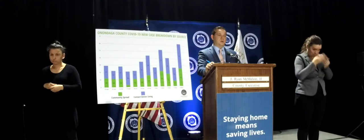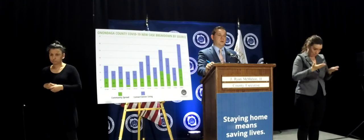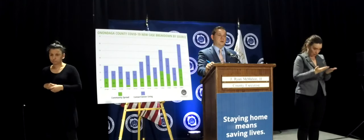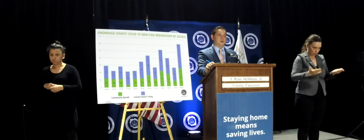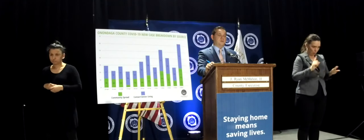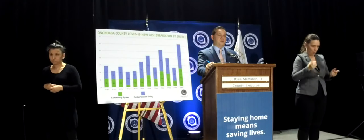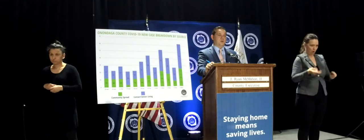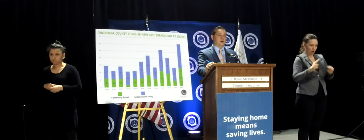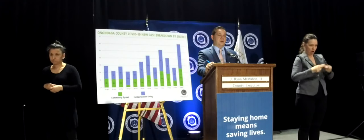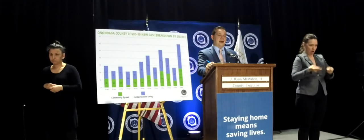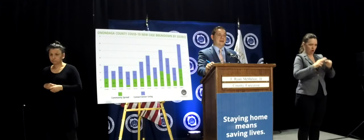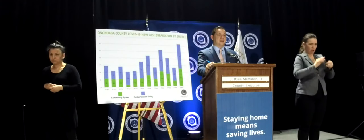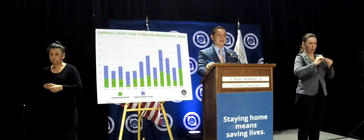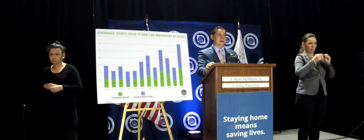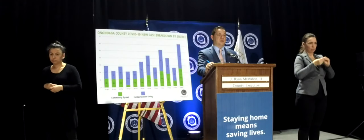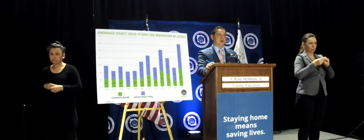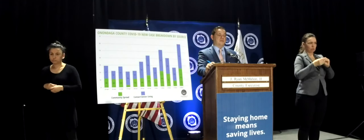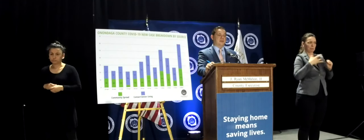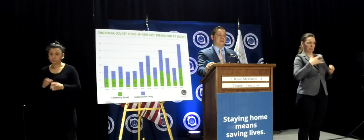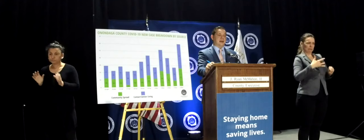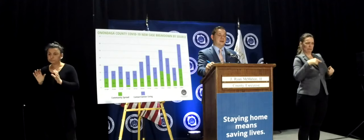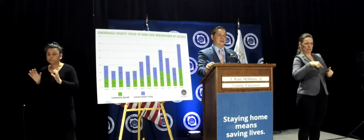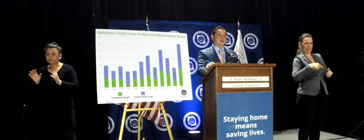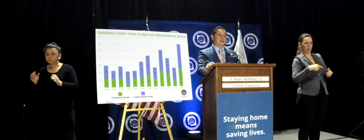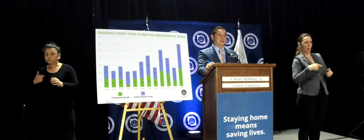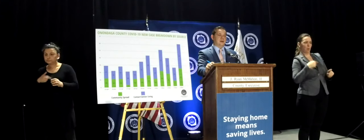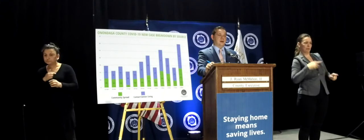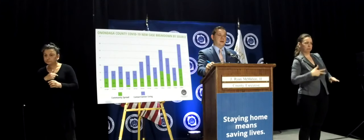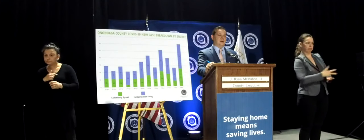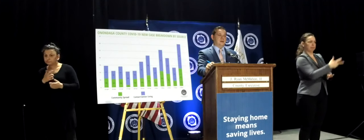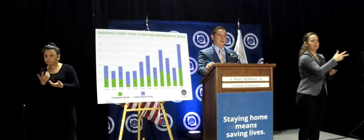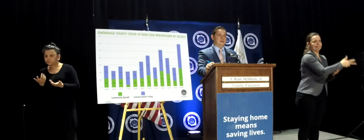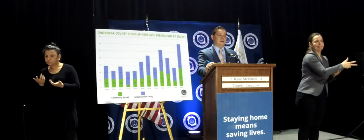or if we are lacking demographic data